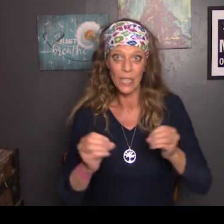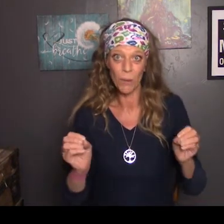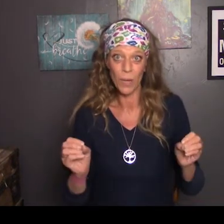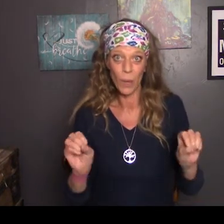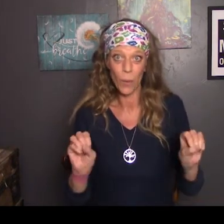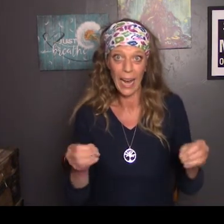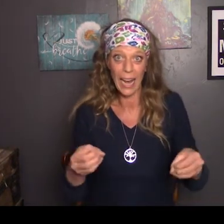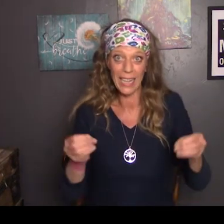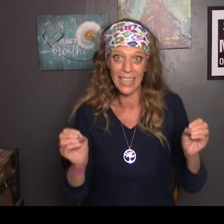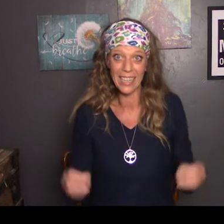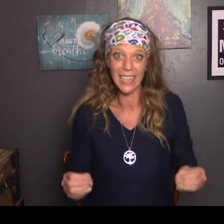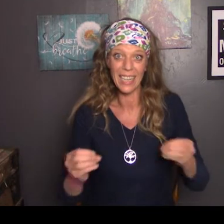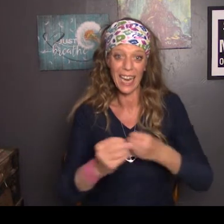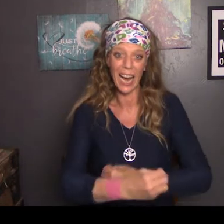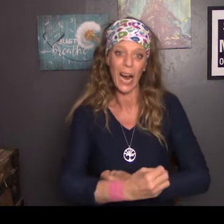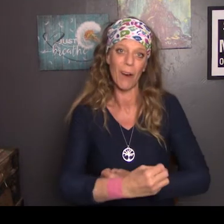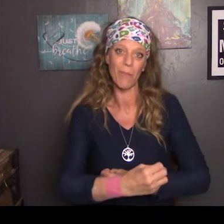with O hands, office,